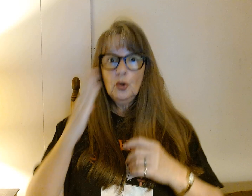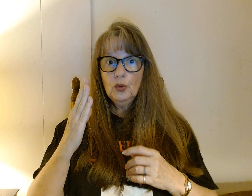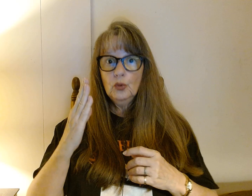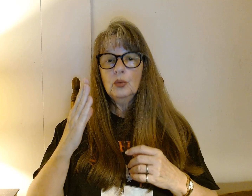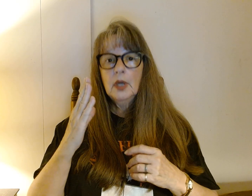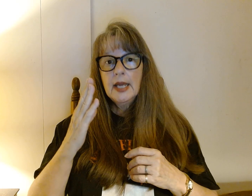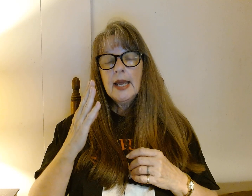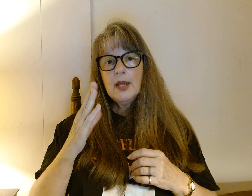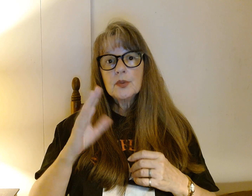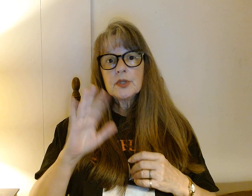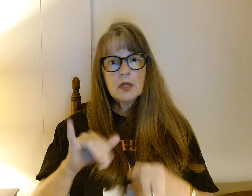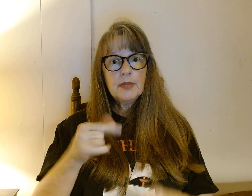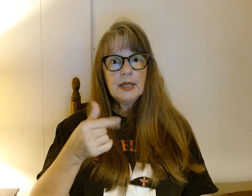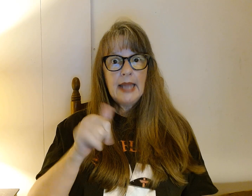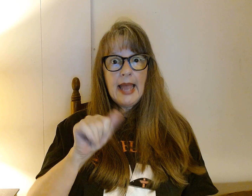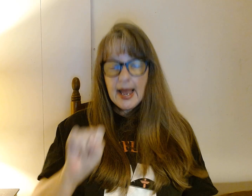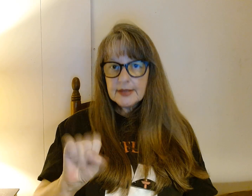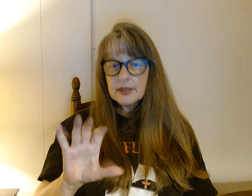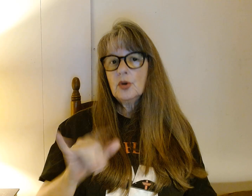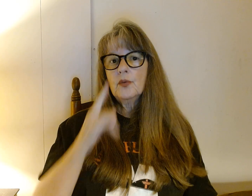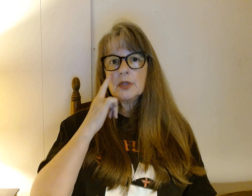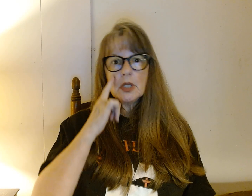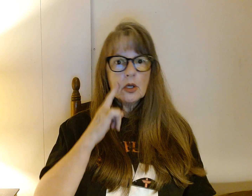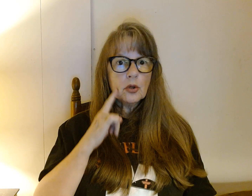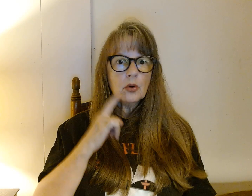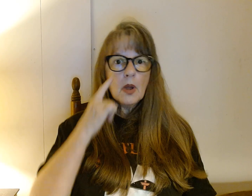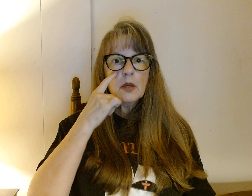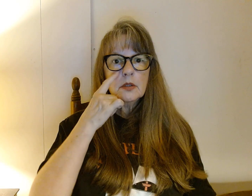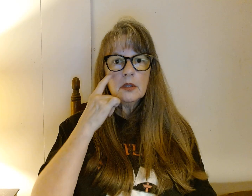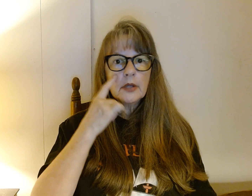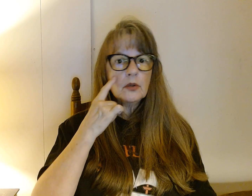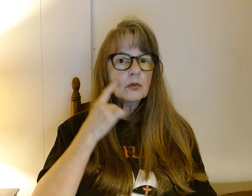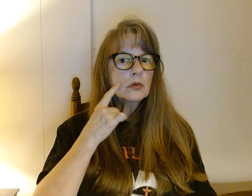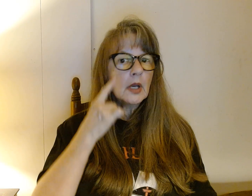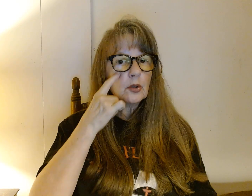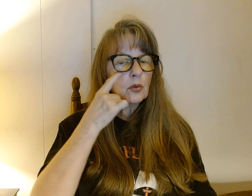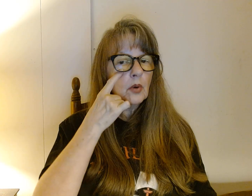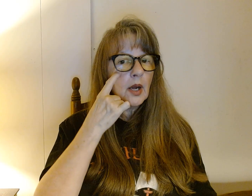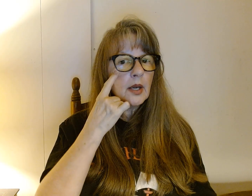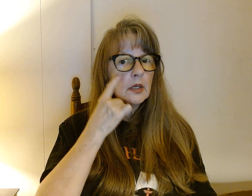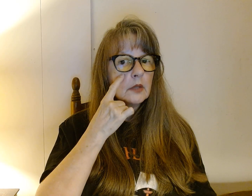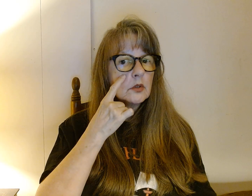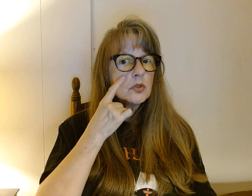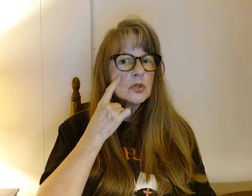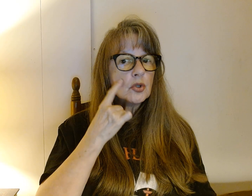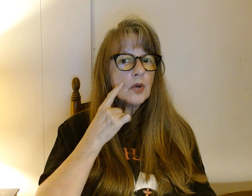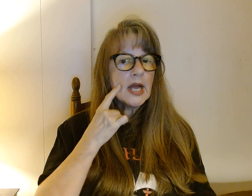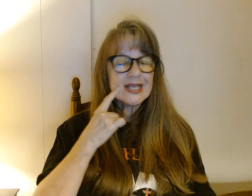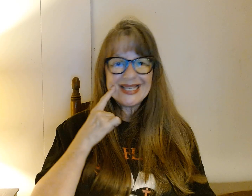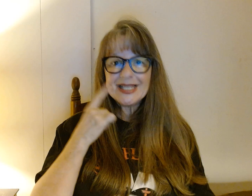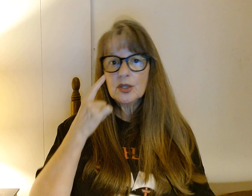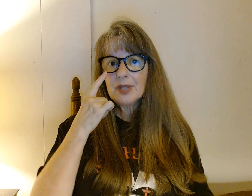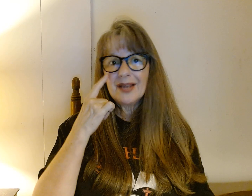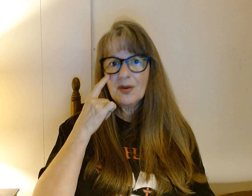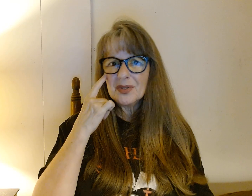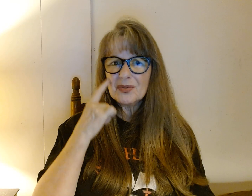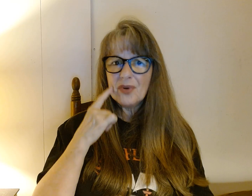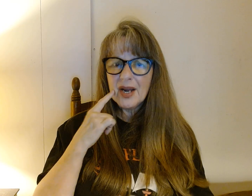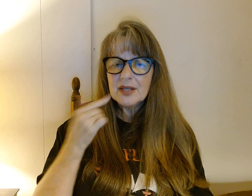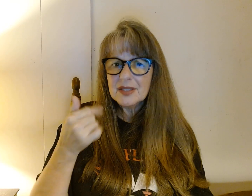knew it was going to be gas. You know, the tear, like you're crying, like this is the tracks. The tear, like, oh, he was crying.